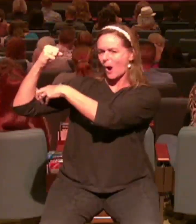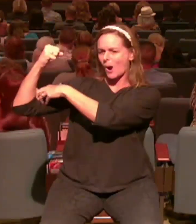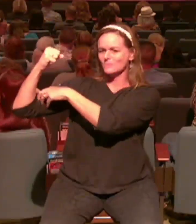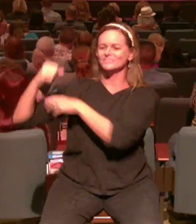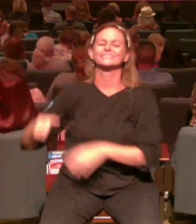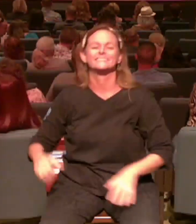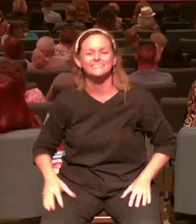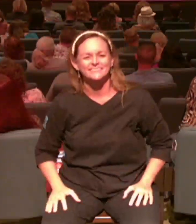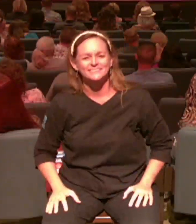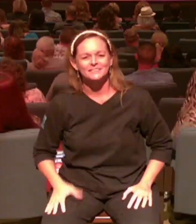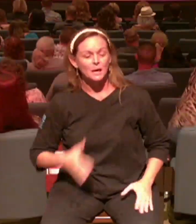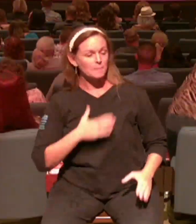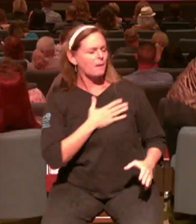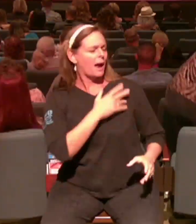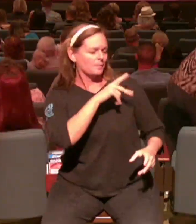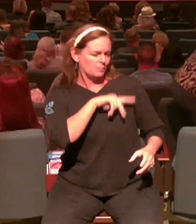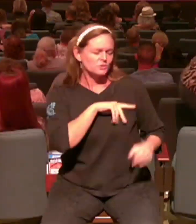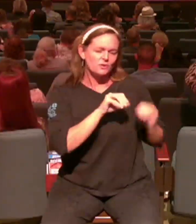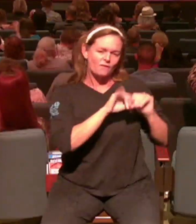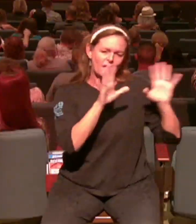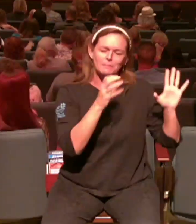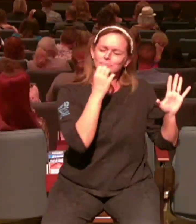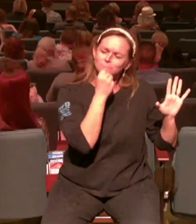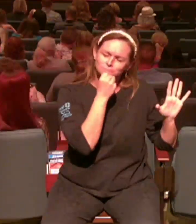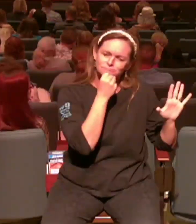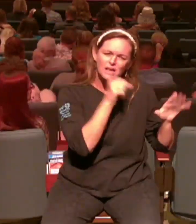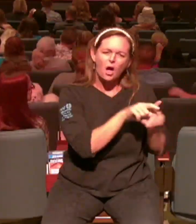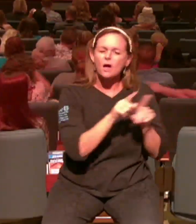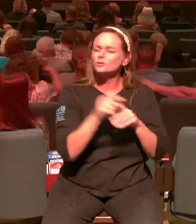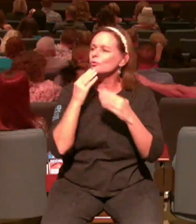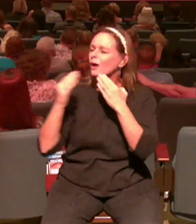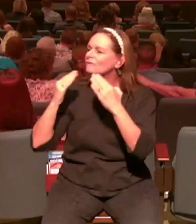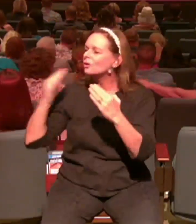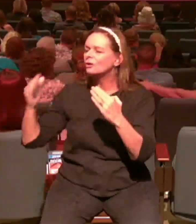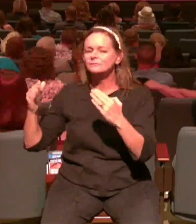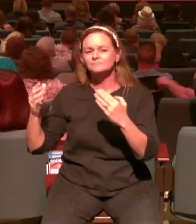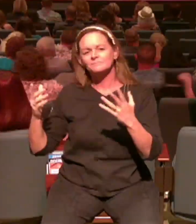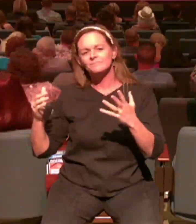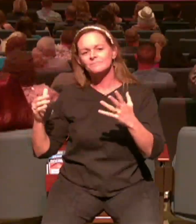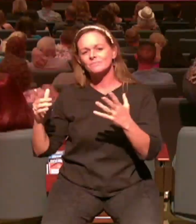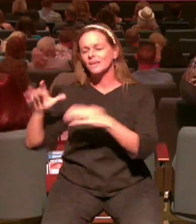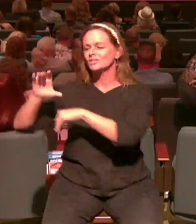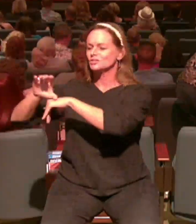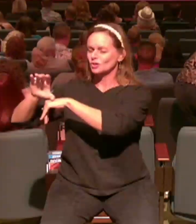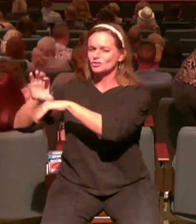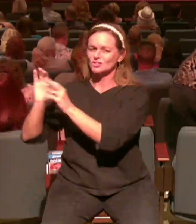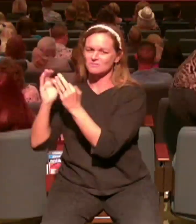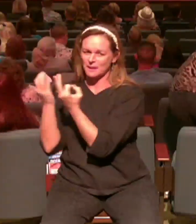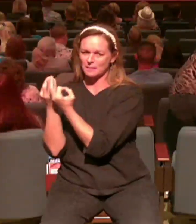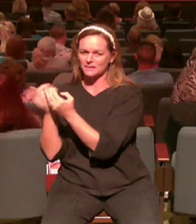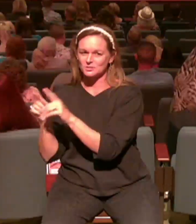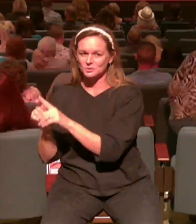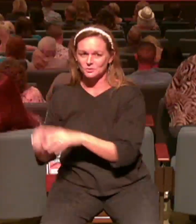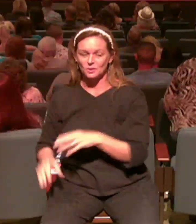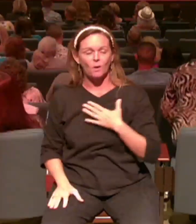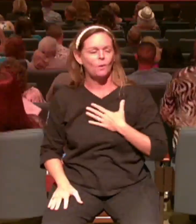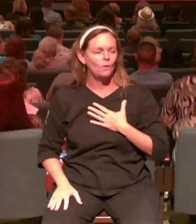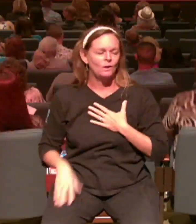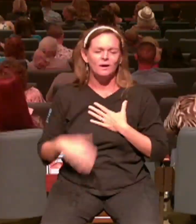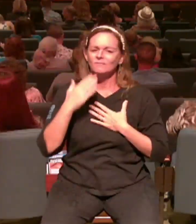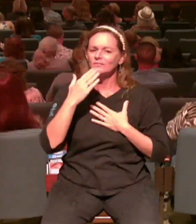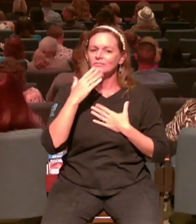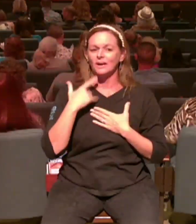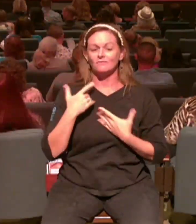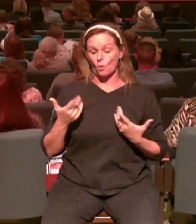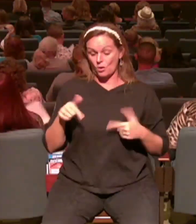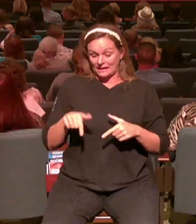Obviously for my personal family, and but I'm also grateful for my church family. Oh, I'm very thankful for Colombian food,